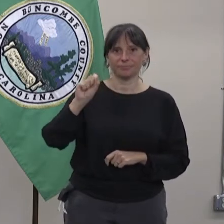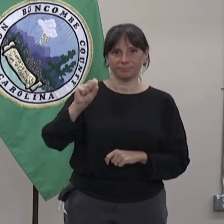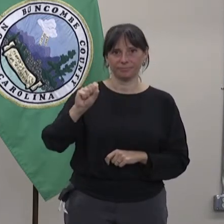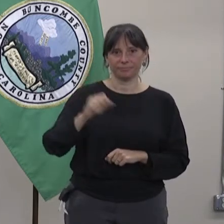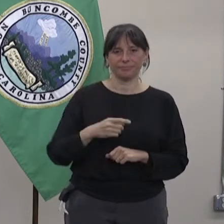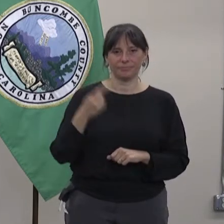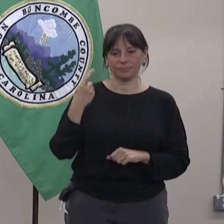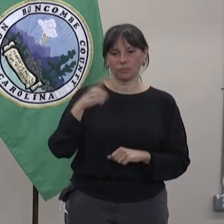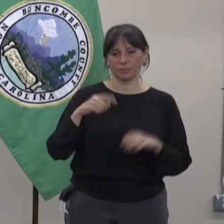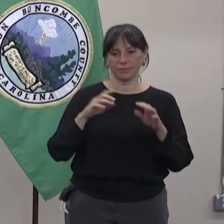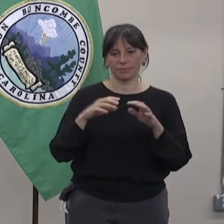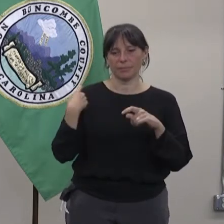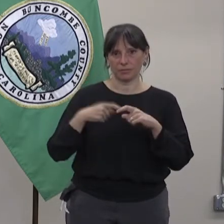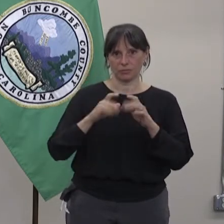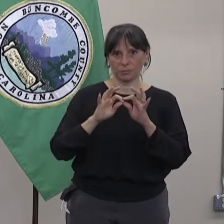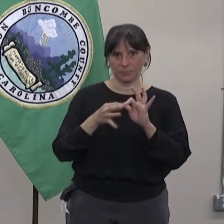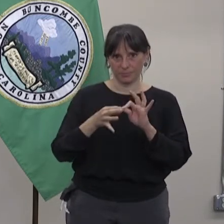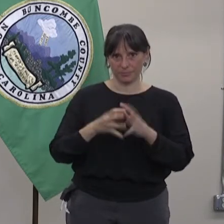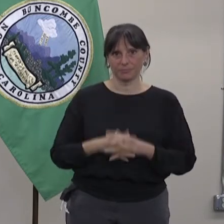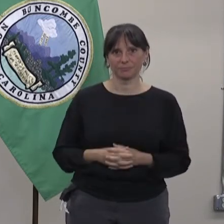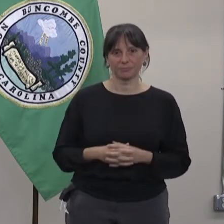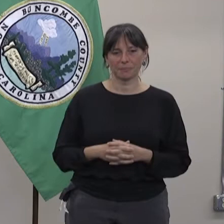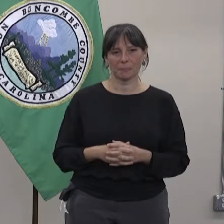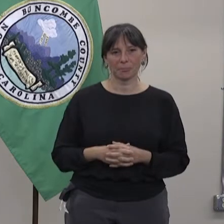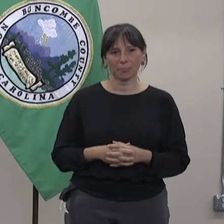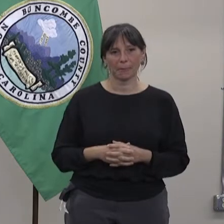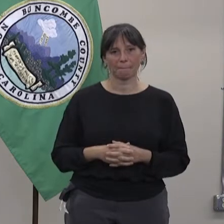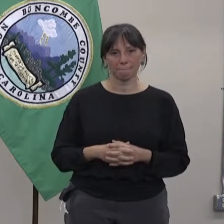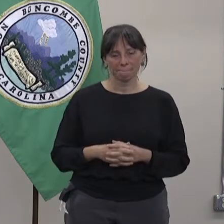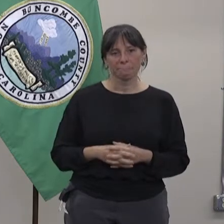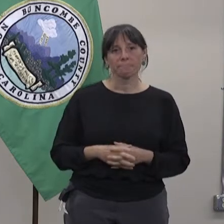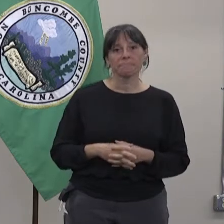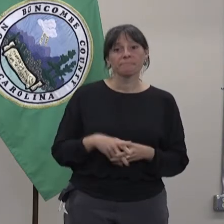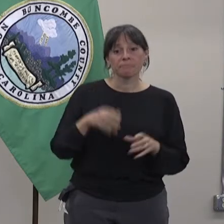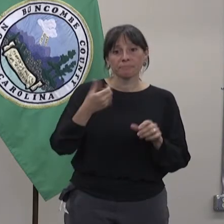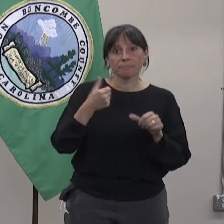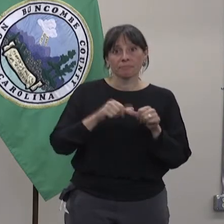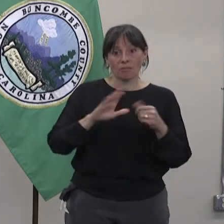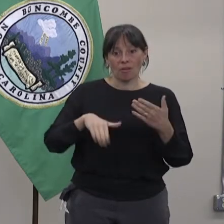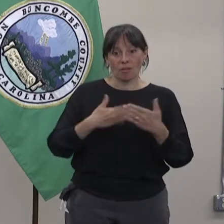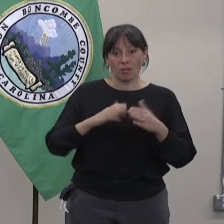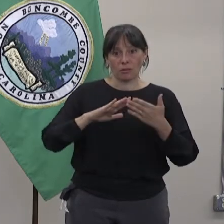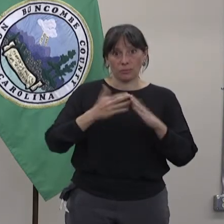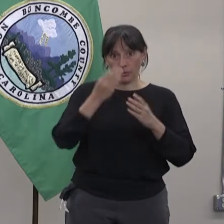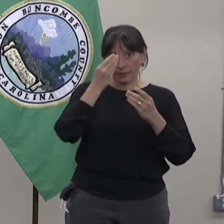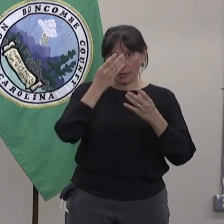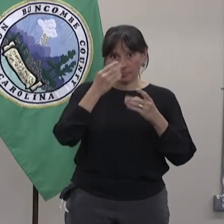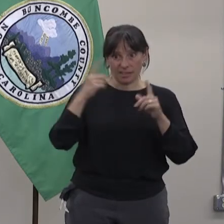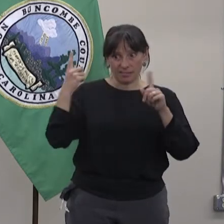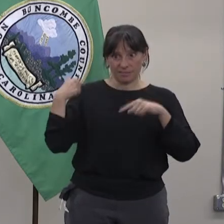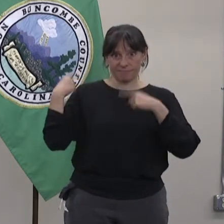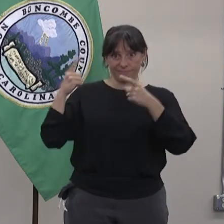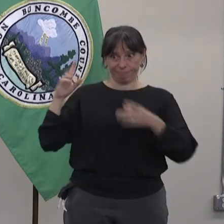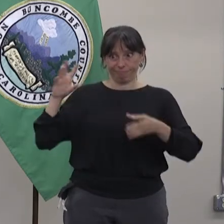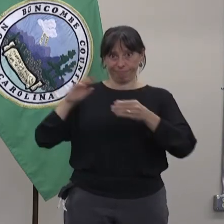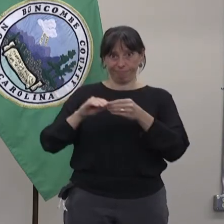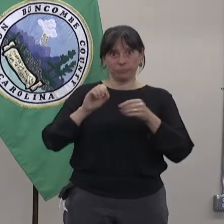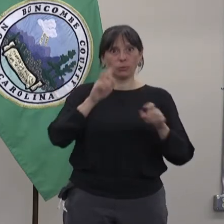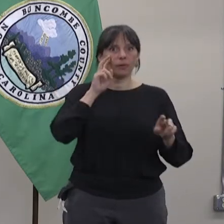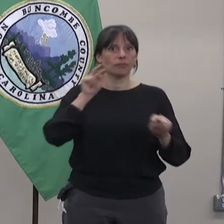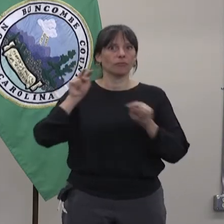BCHHS. And as a reminder, all of these community updates can be found on the Buncombe County Government YouTube